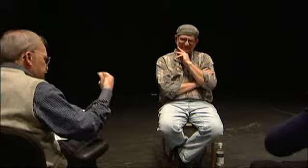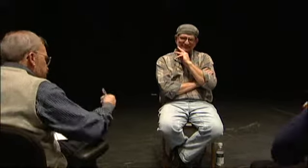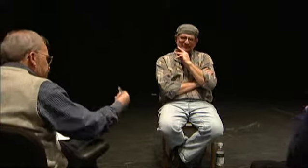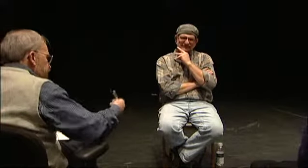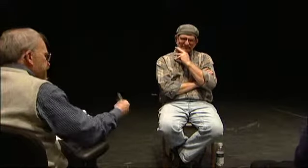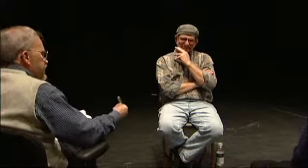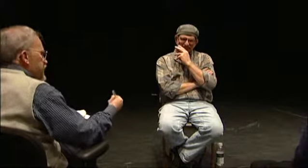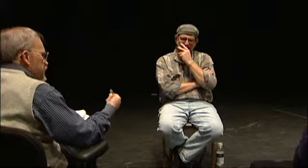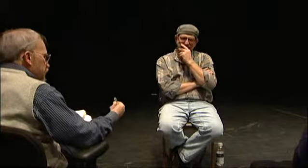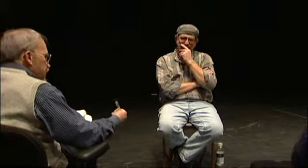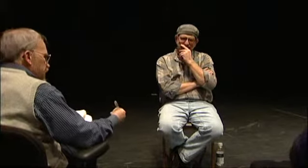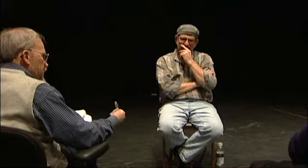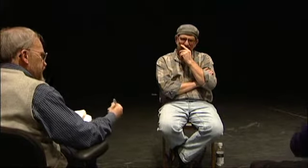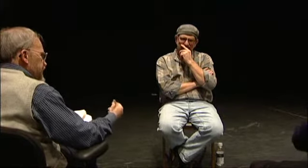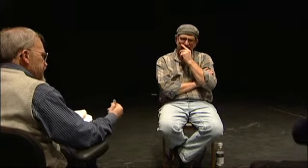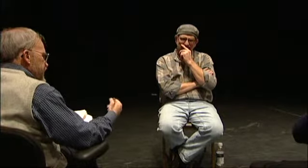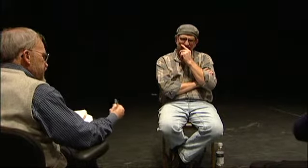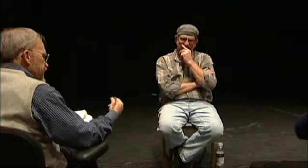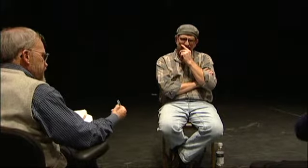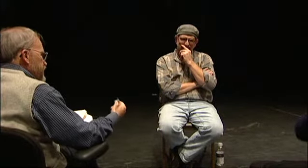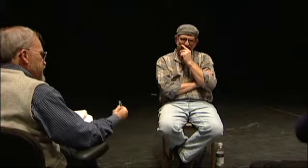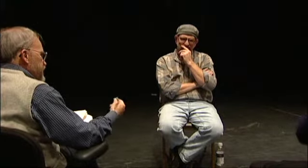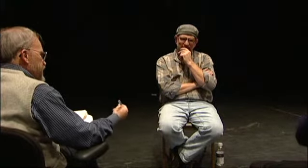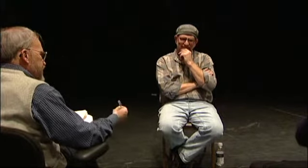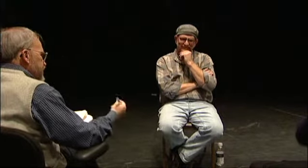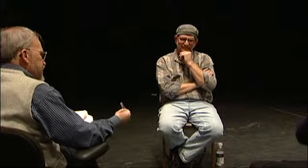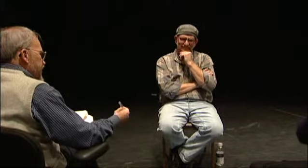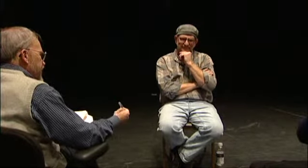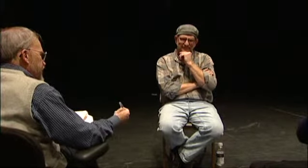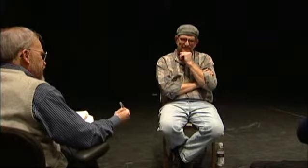other character you're working with is in such a distraught state?